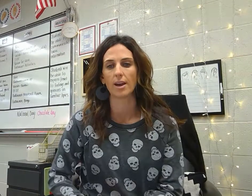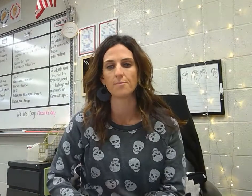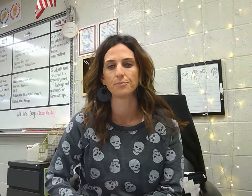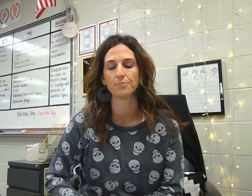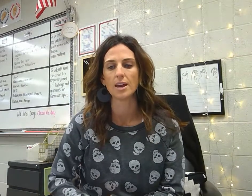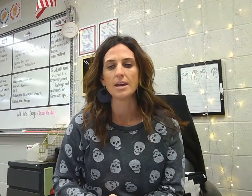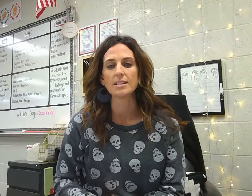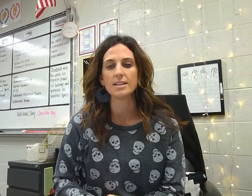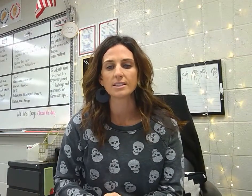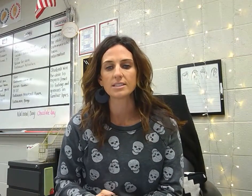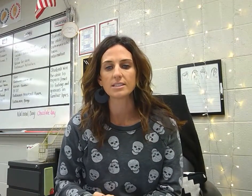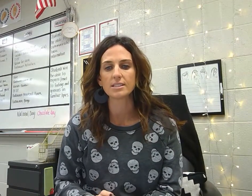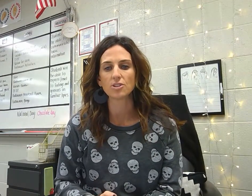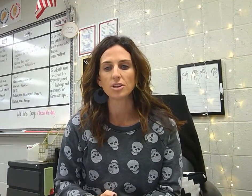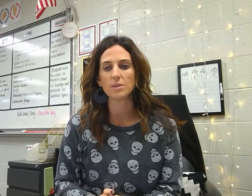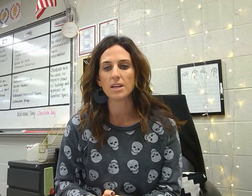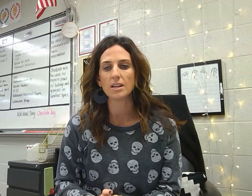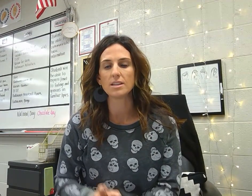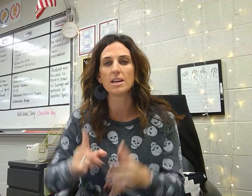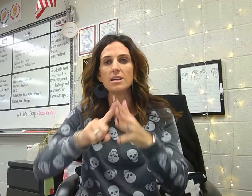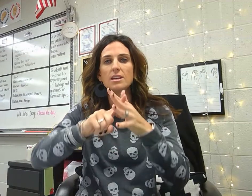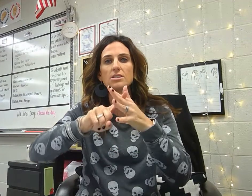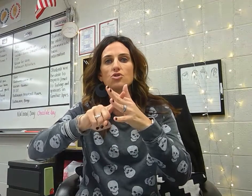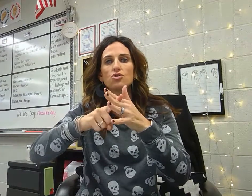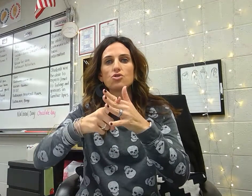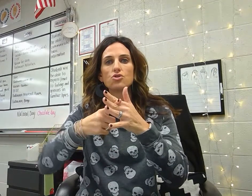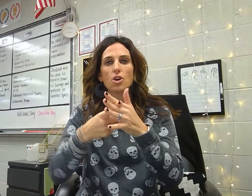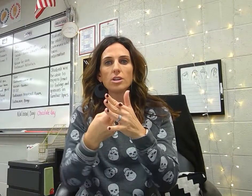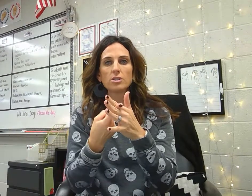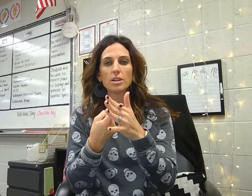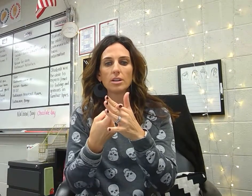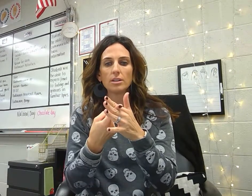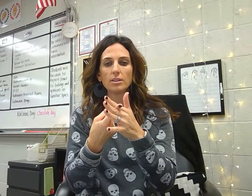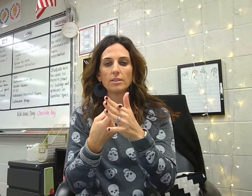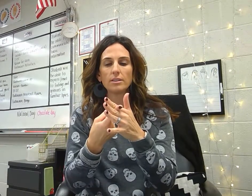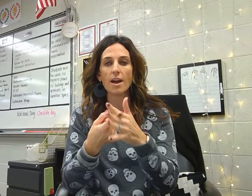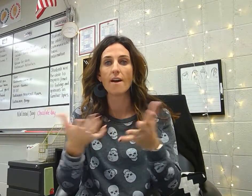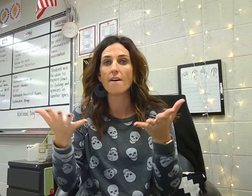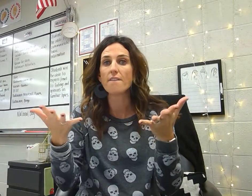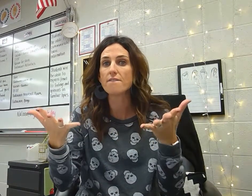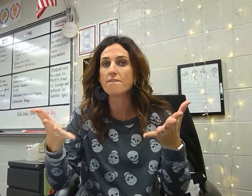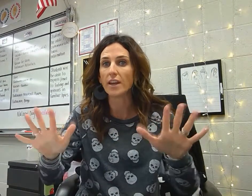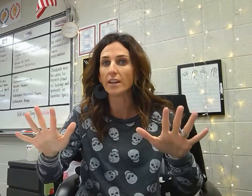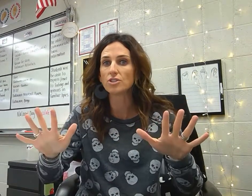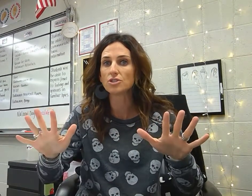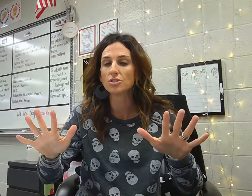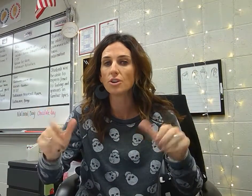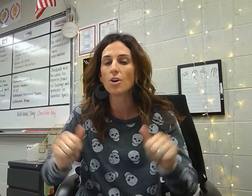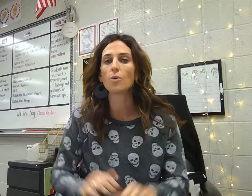Okay. Next section, beginnings and endings. Start, finish, When